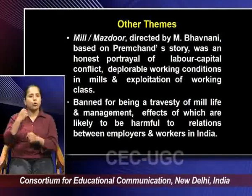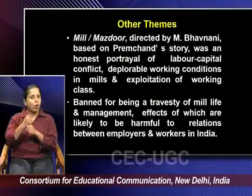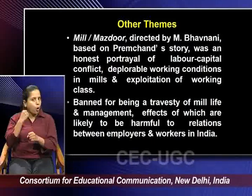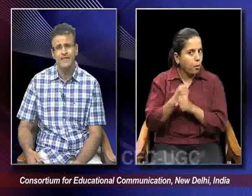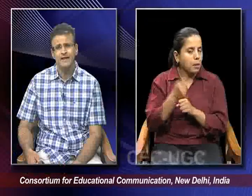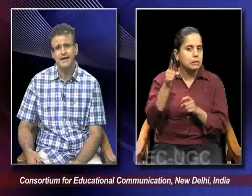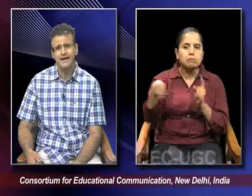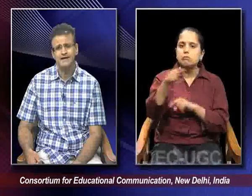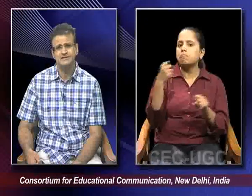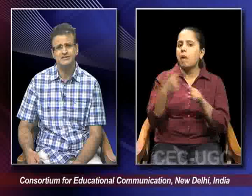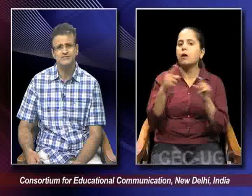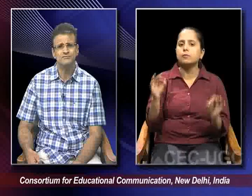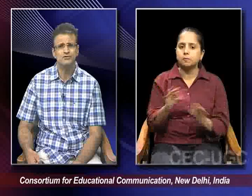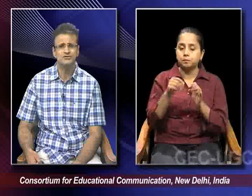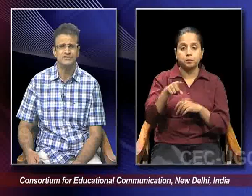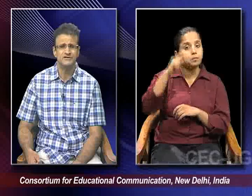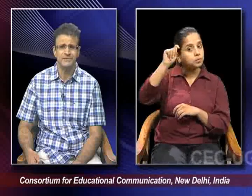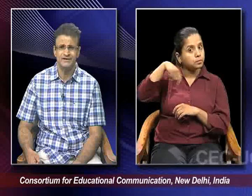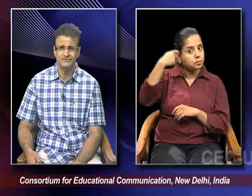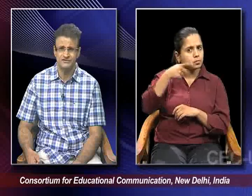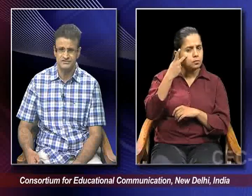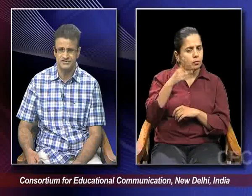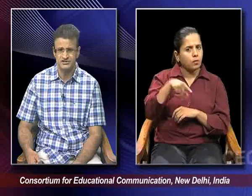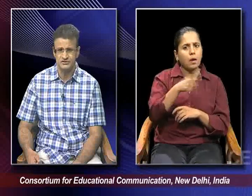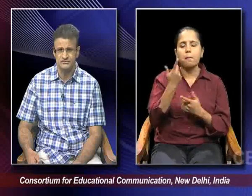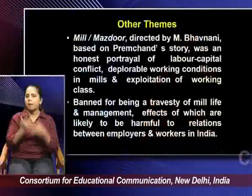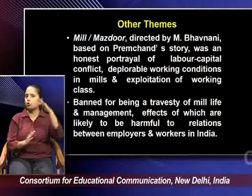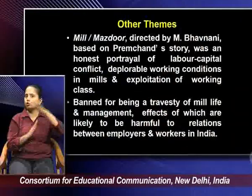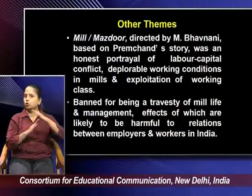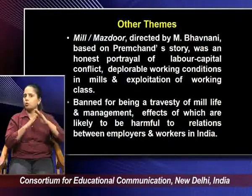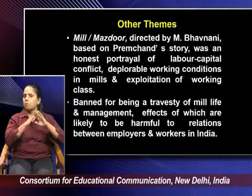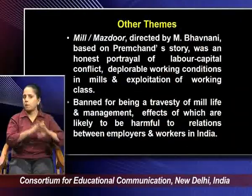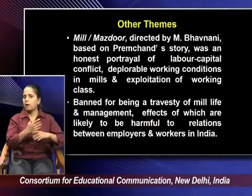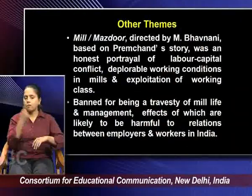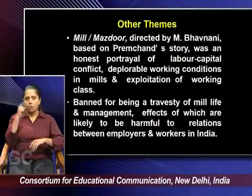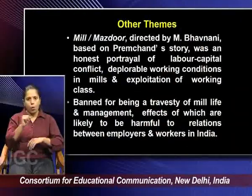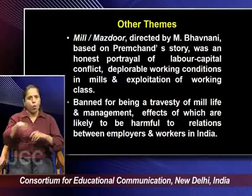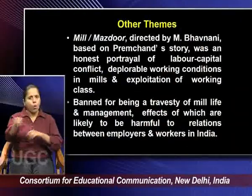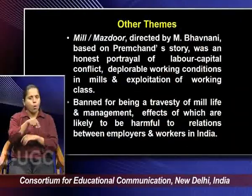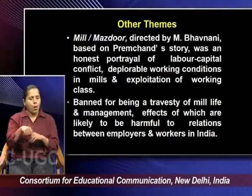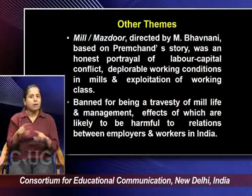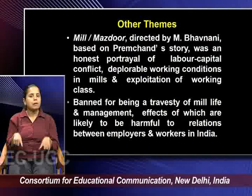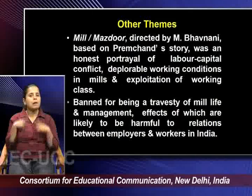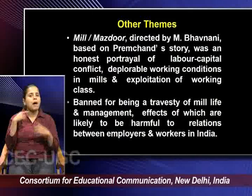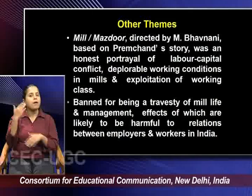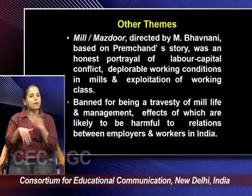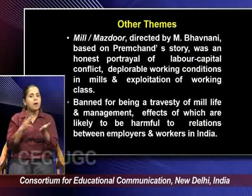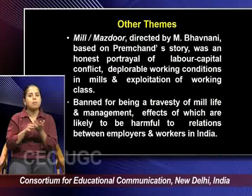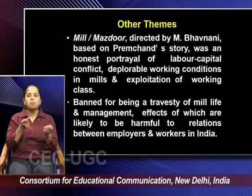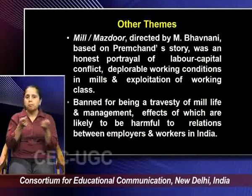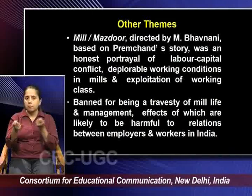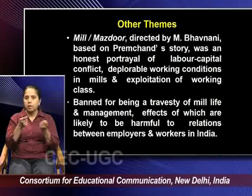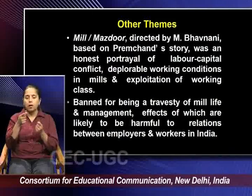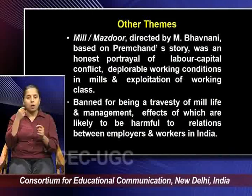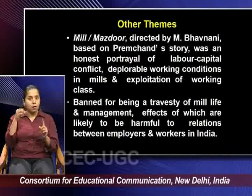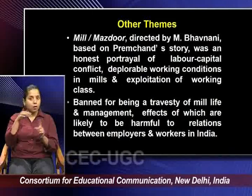well. And this film was in a way banned for the travesty of the mill life as well as the management, and the effects of which